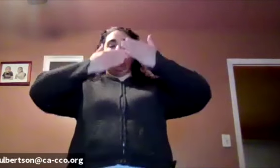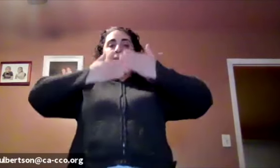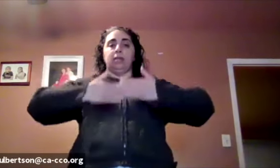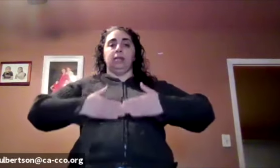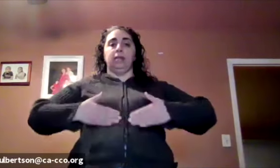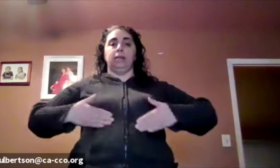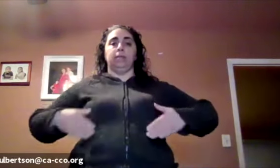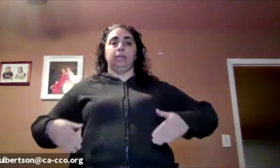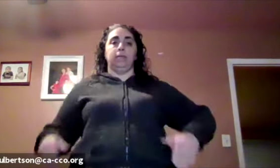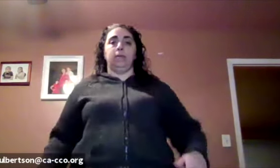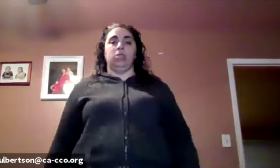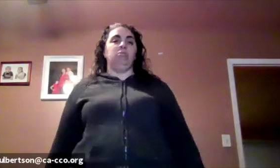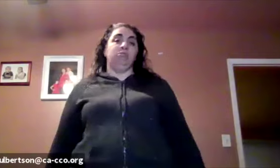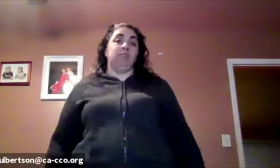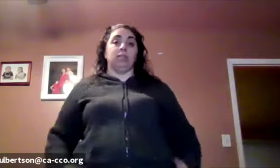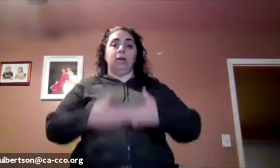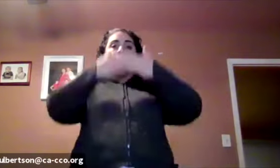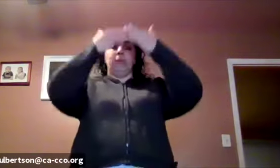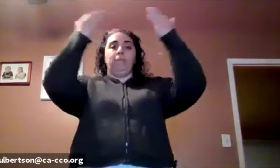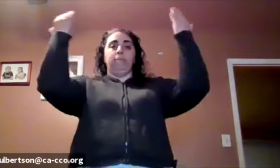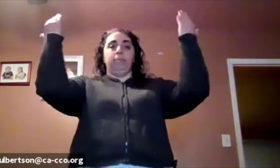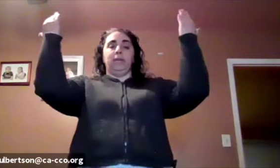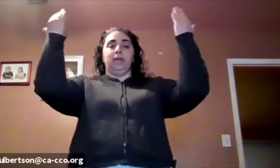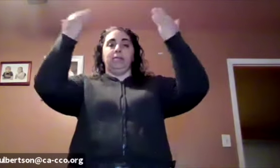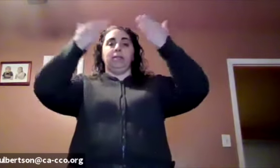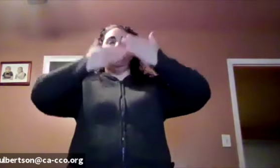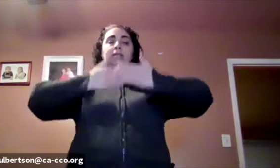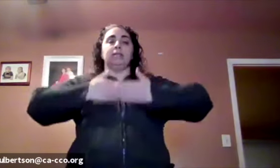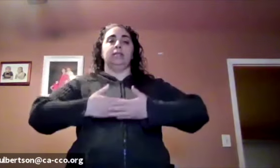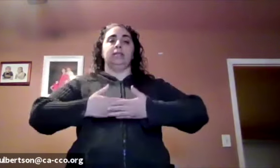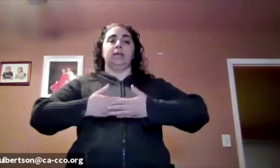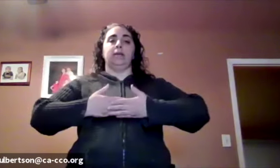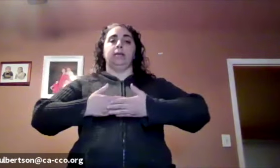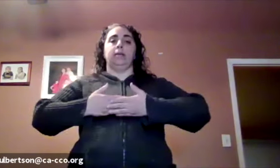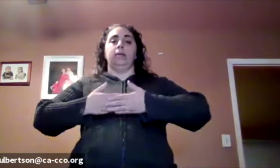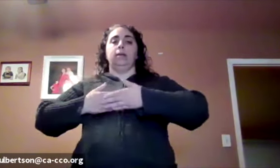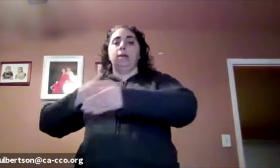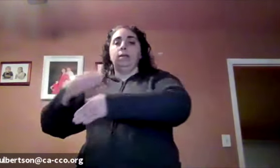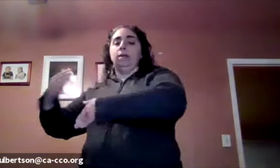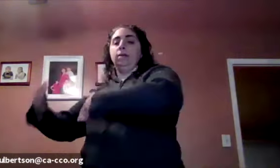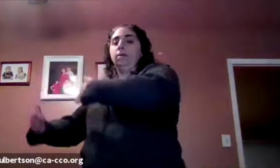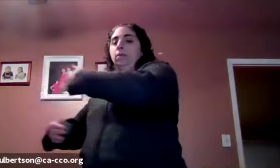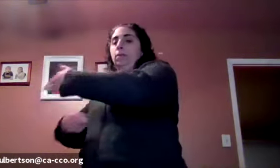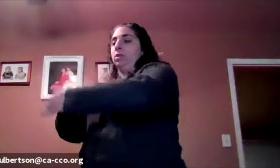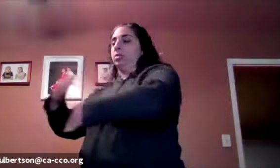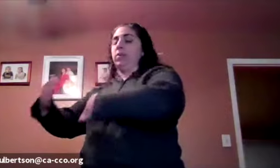sunset. So just like the sun coming up and down, sunrise, sunset. And then it talks about